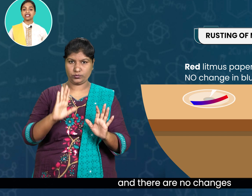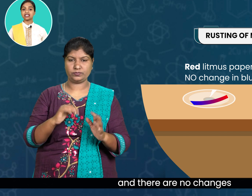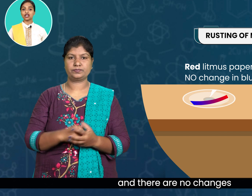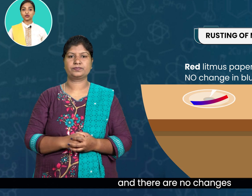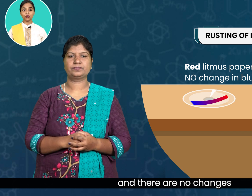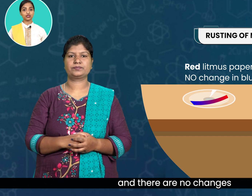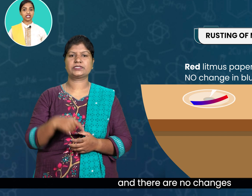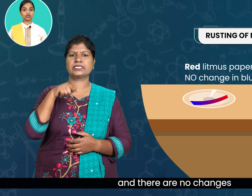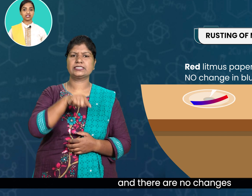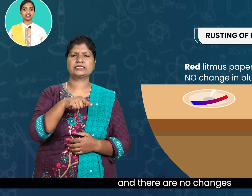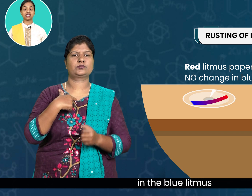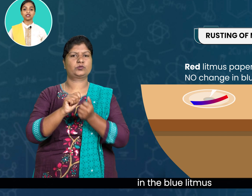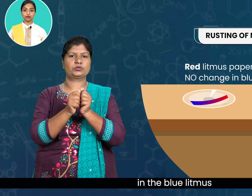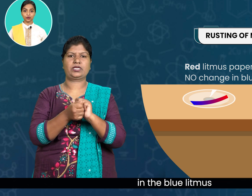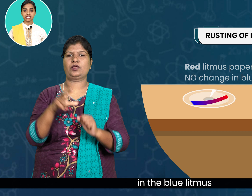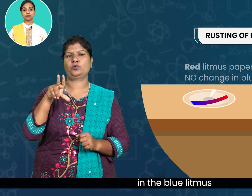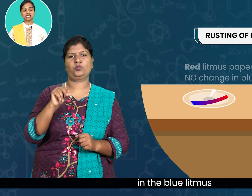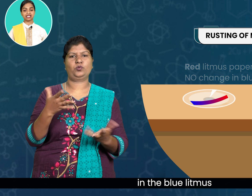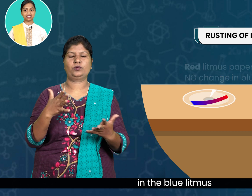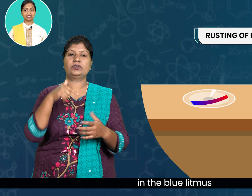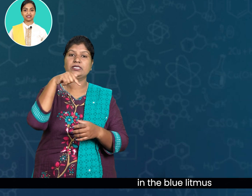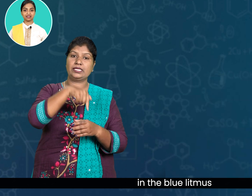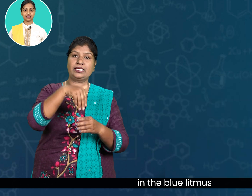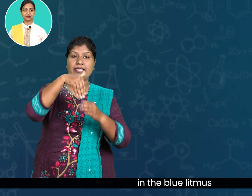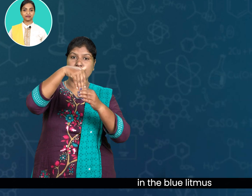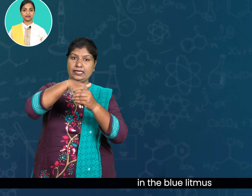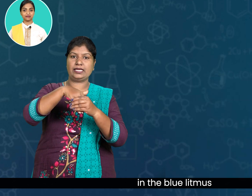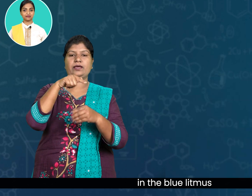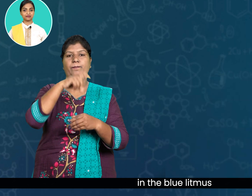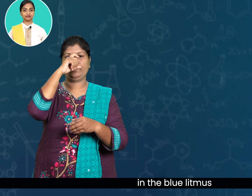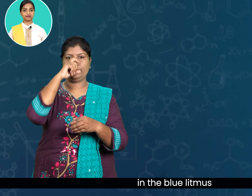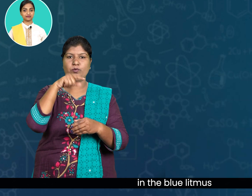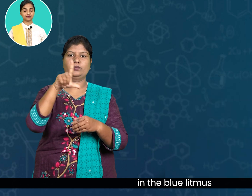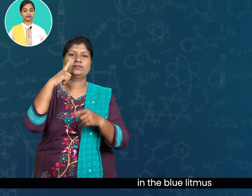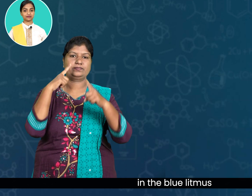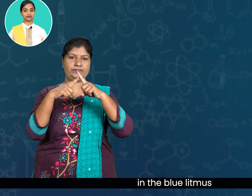and there are no changes in the blue litmus.